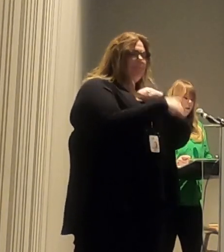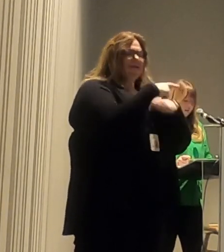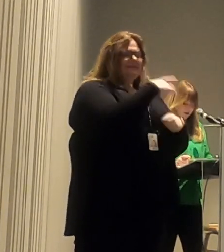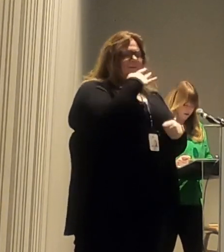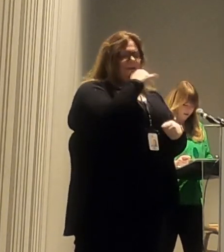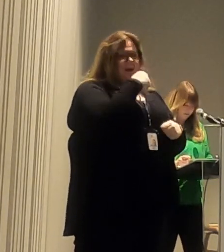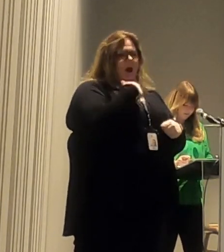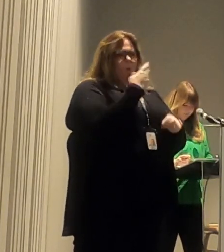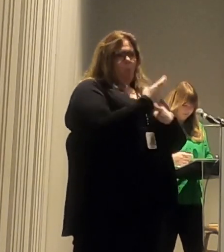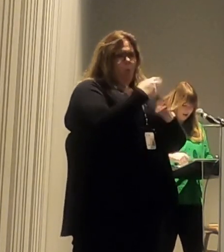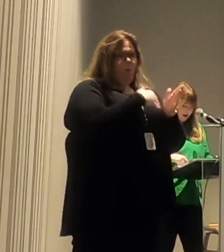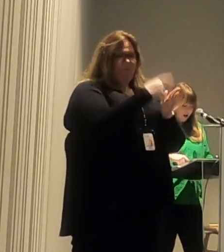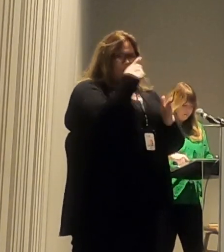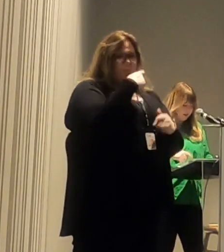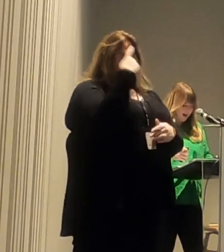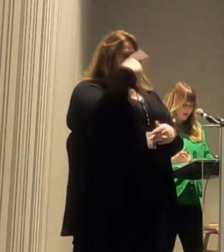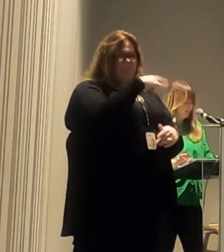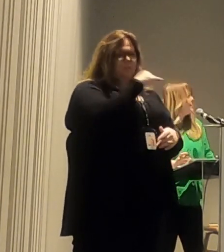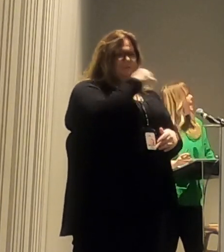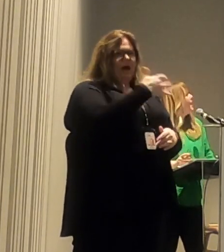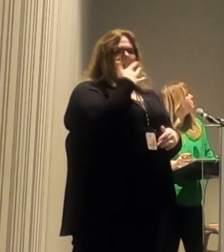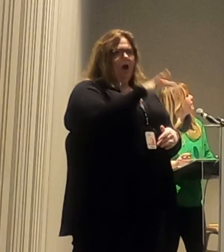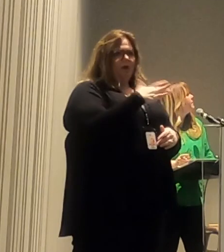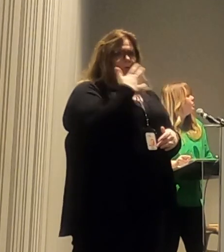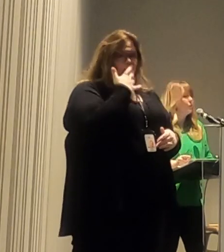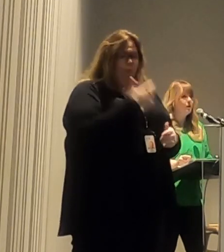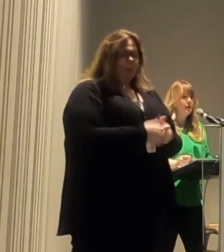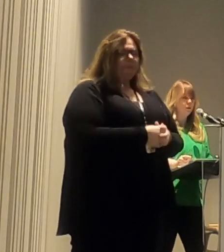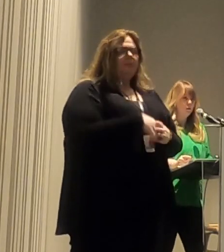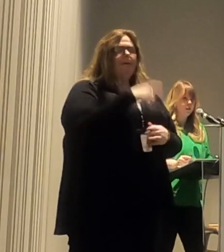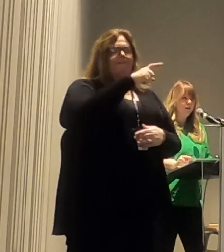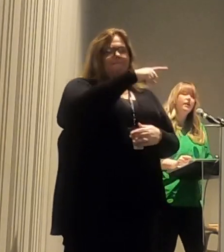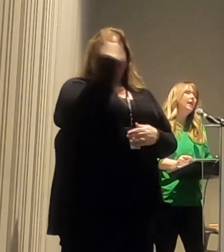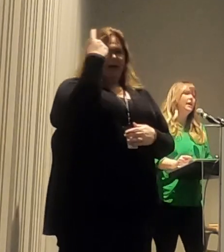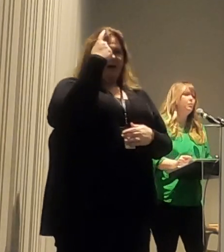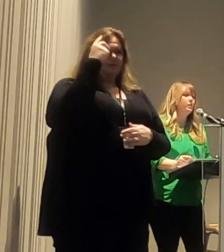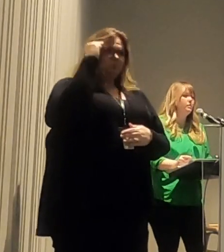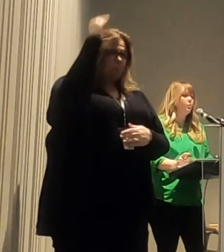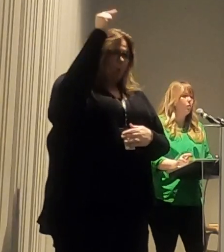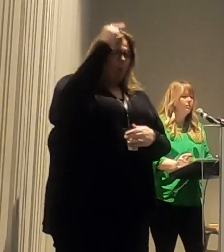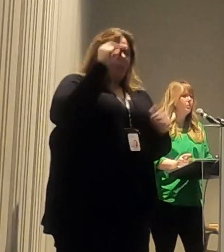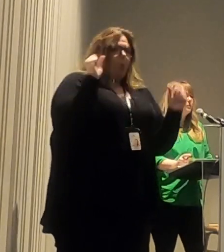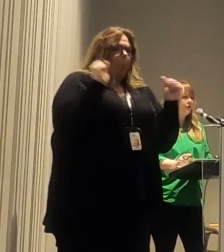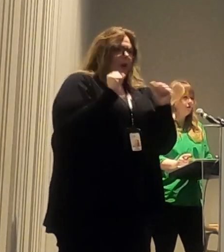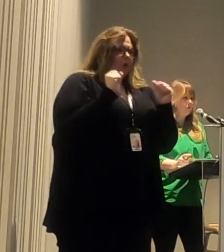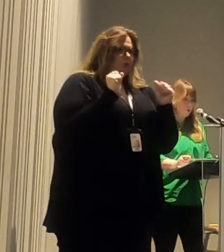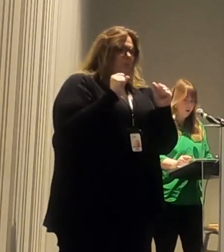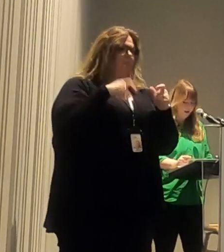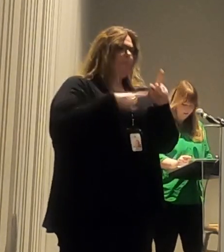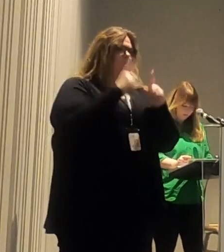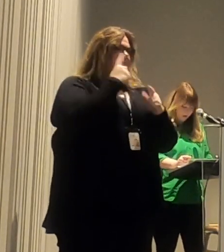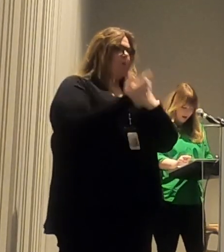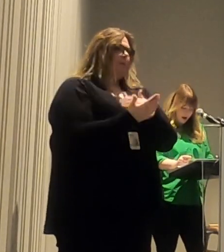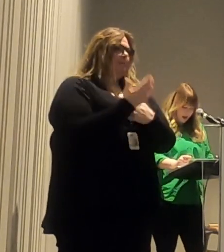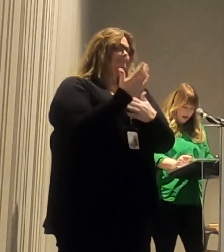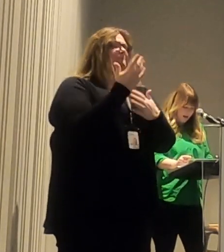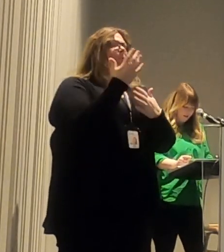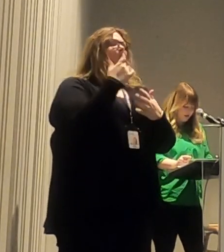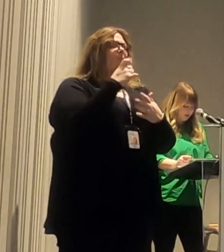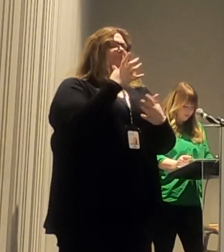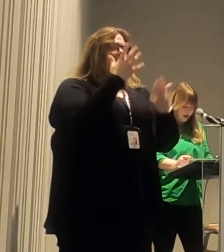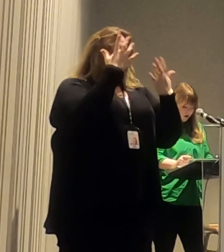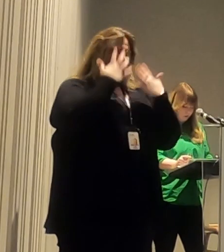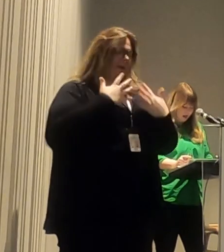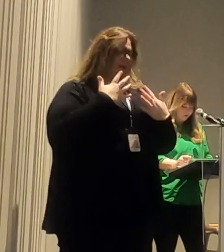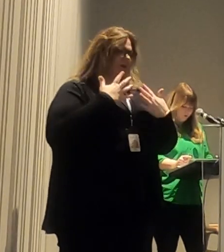considered an unlucky color. Black at the top is north and winter, and was worn mostly for mourning.